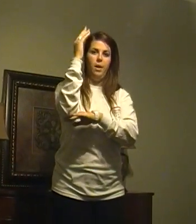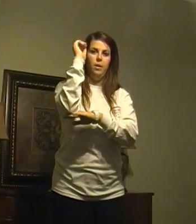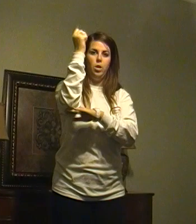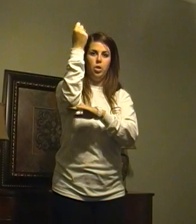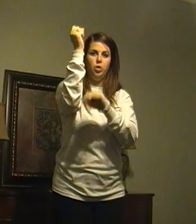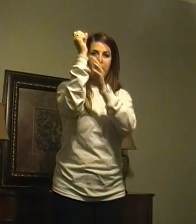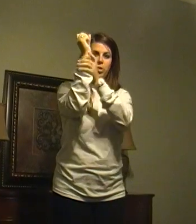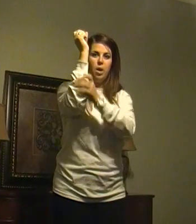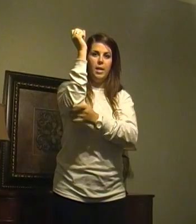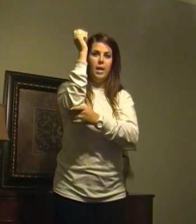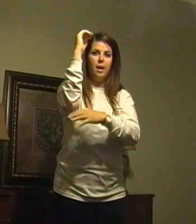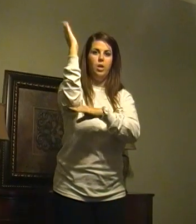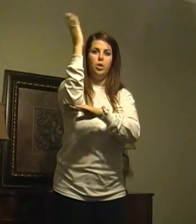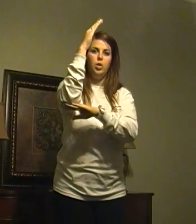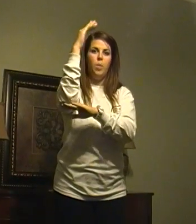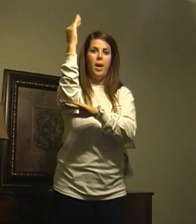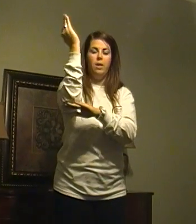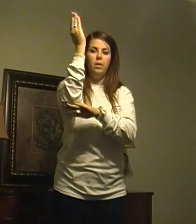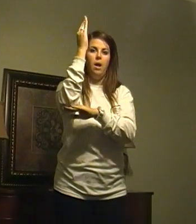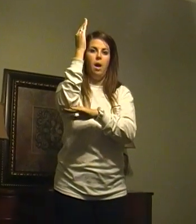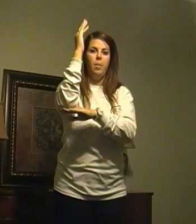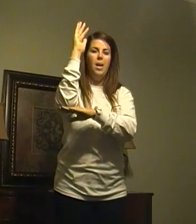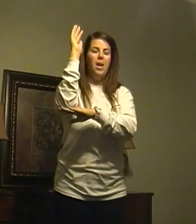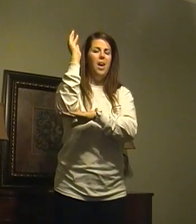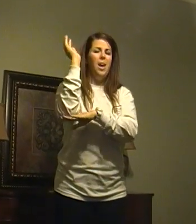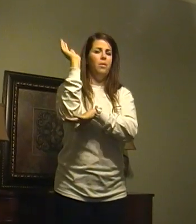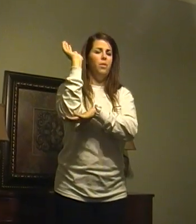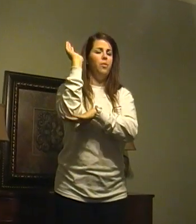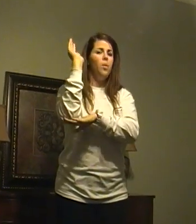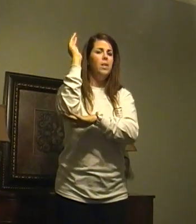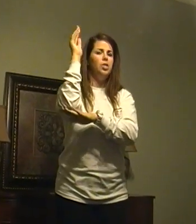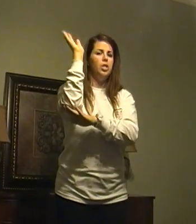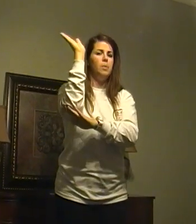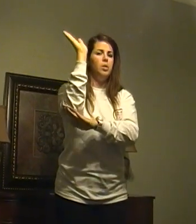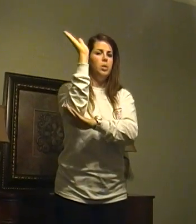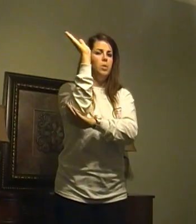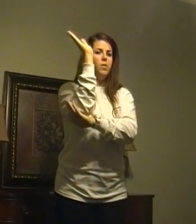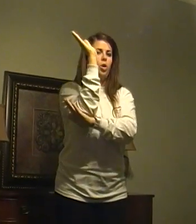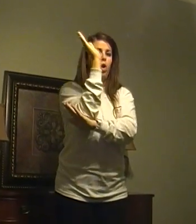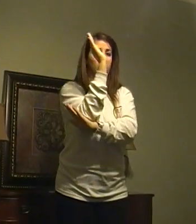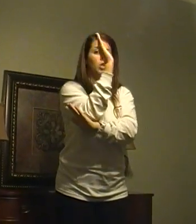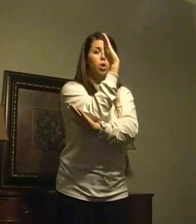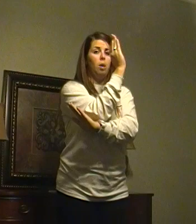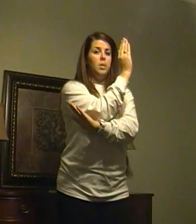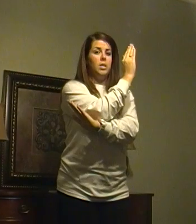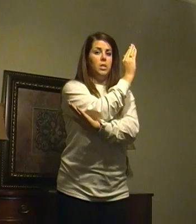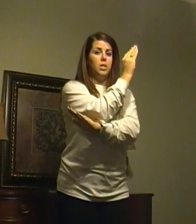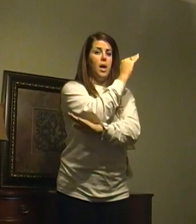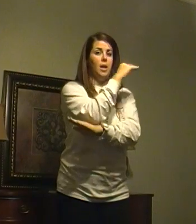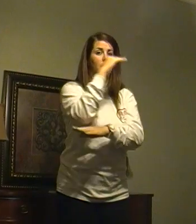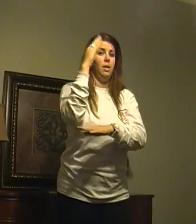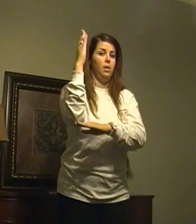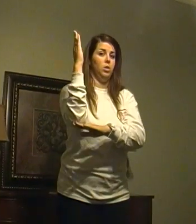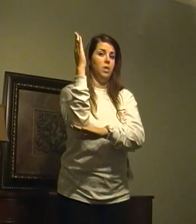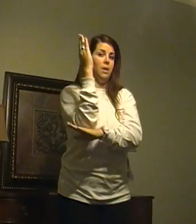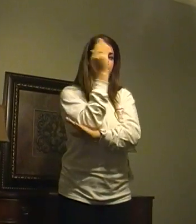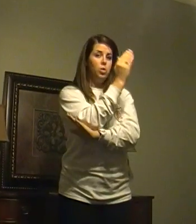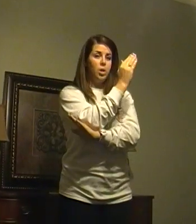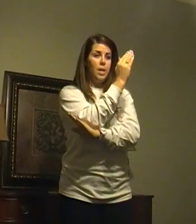like your tree trunk here, and you're swaying on top. And the forest, you're supposed to move it across your arm to sign that there are several